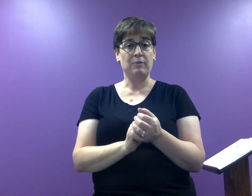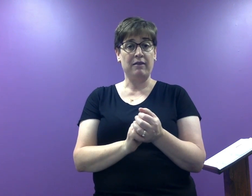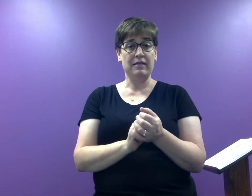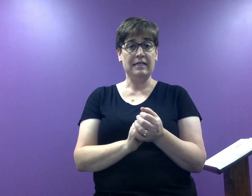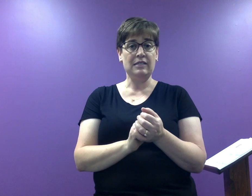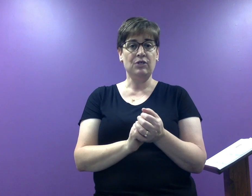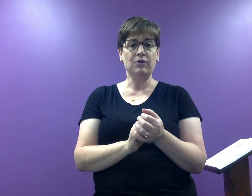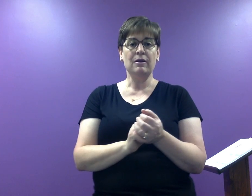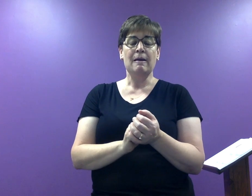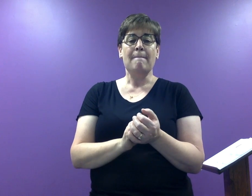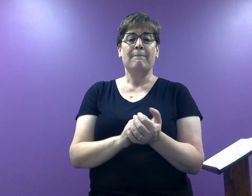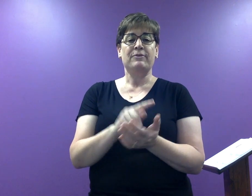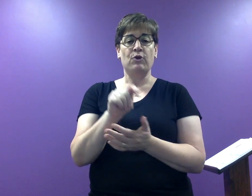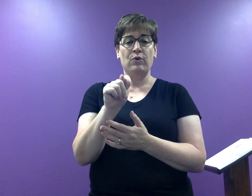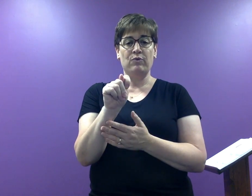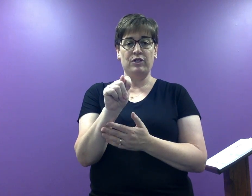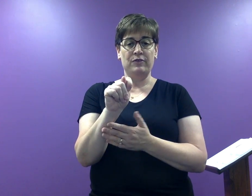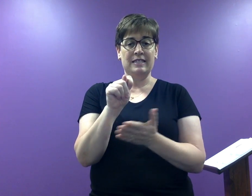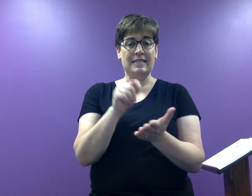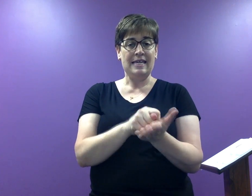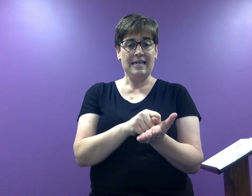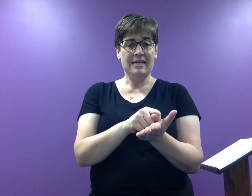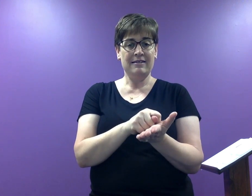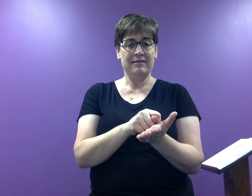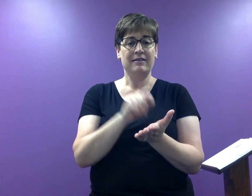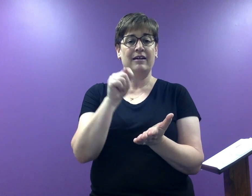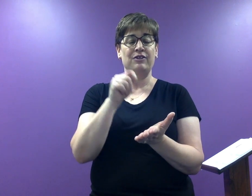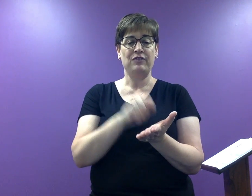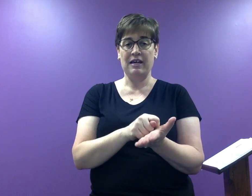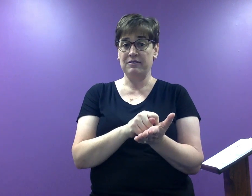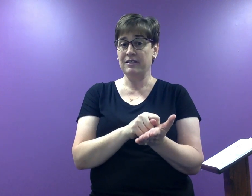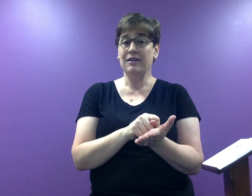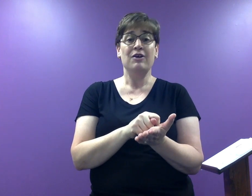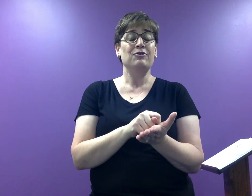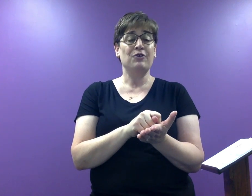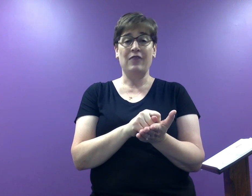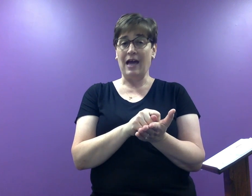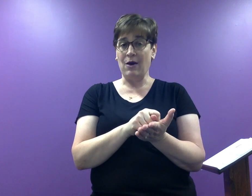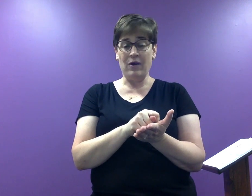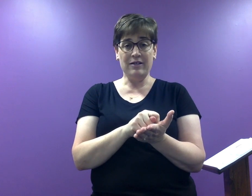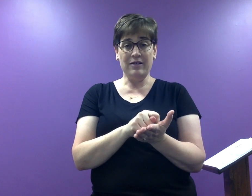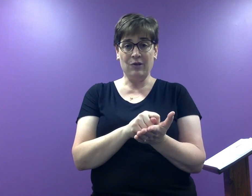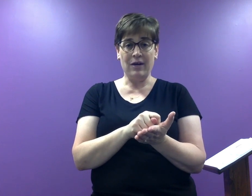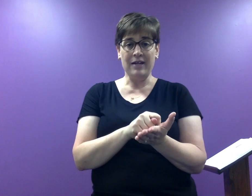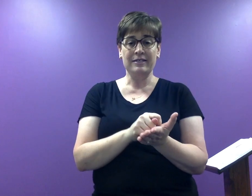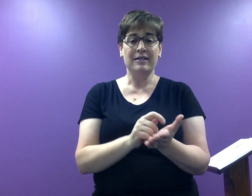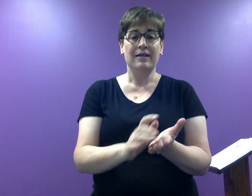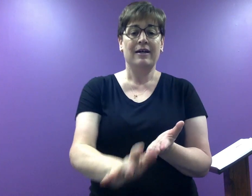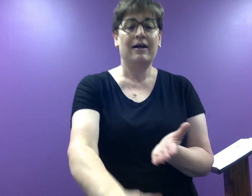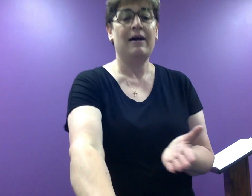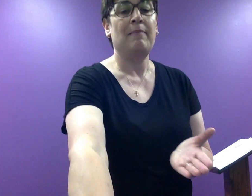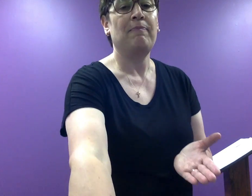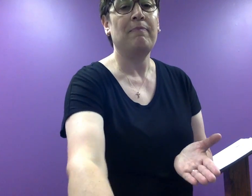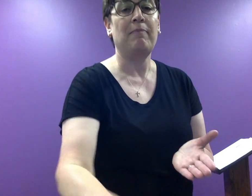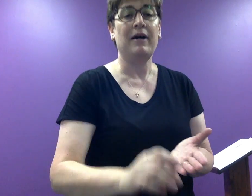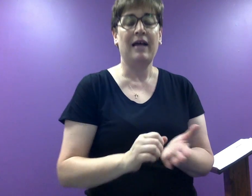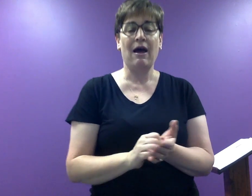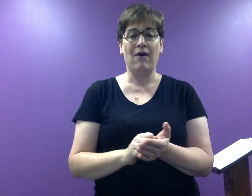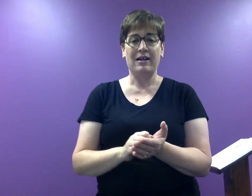it easier. So we would use a T and do 1,000. So that way is correct. But how I